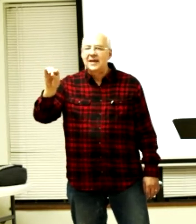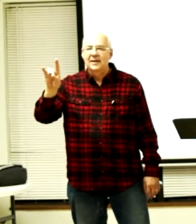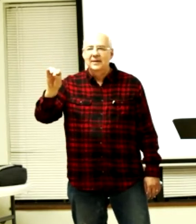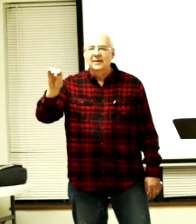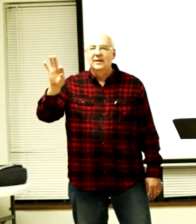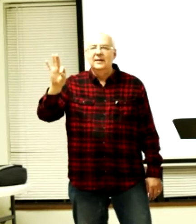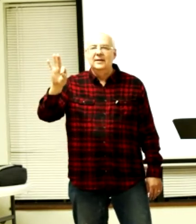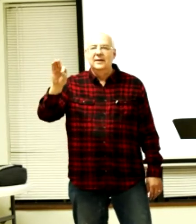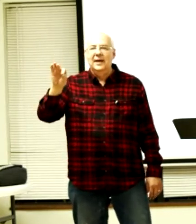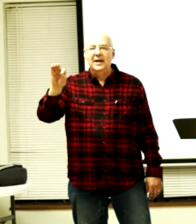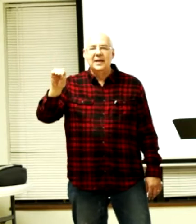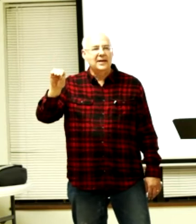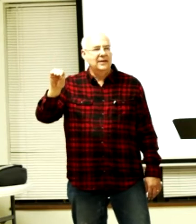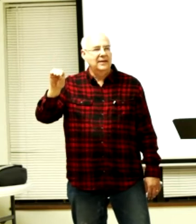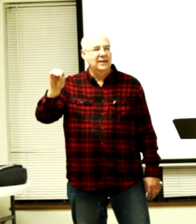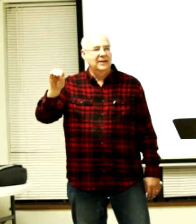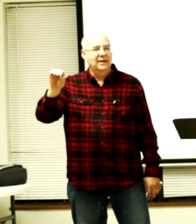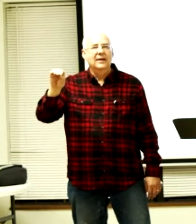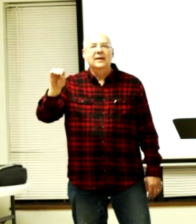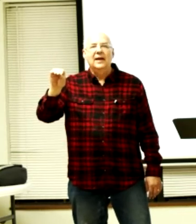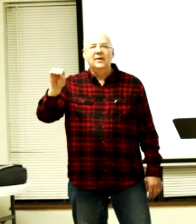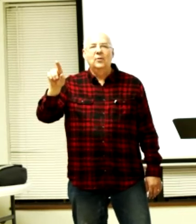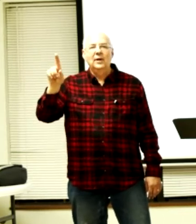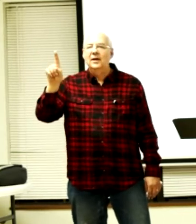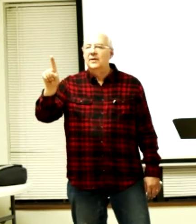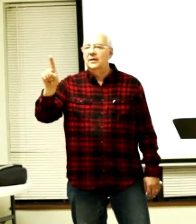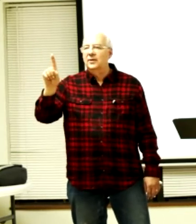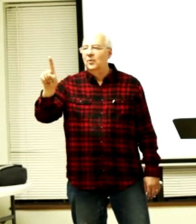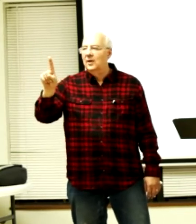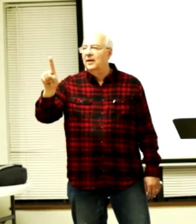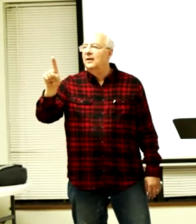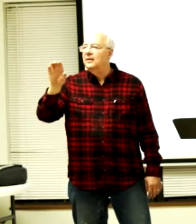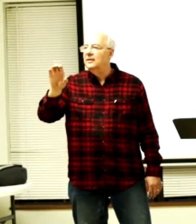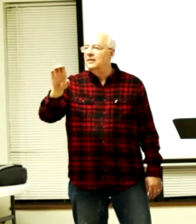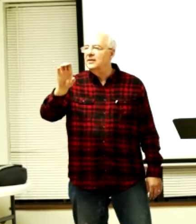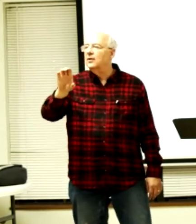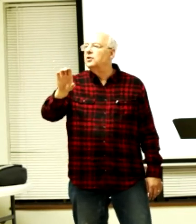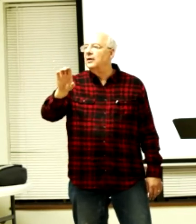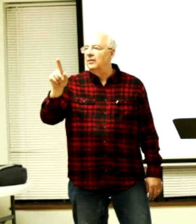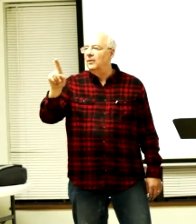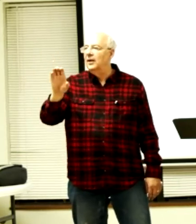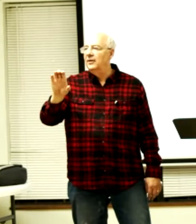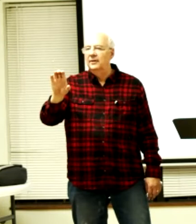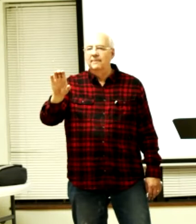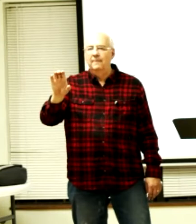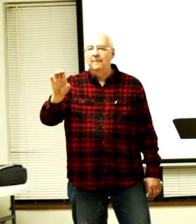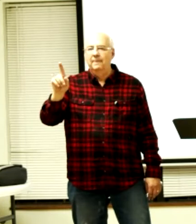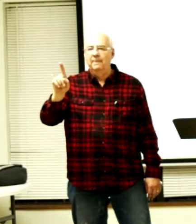80, 90, and then the 100 is the 1, 0, 0, 100. Like